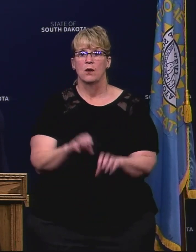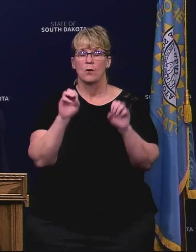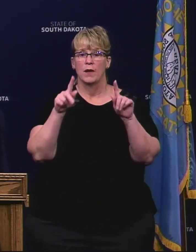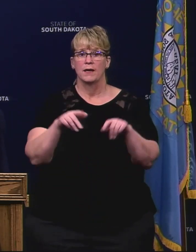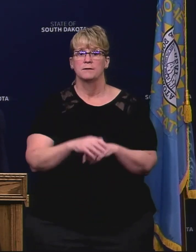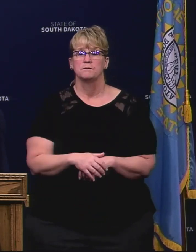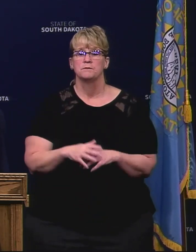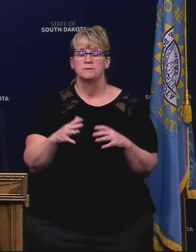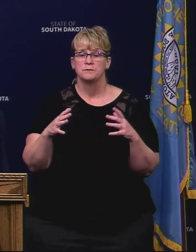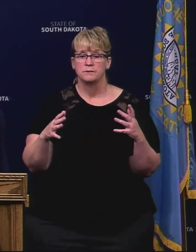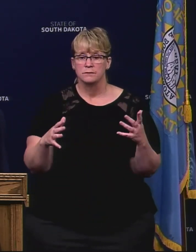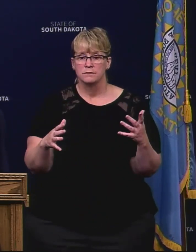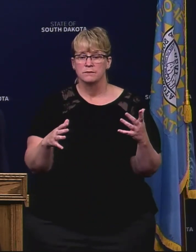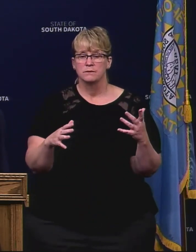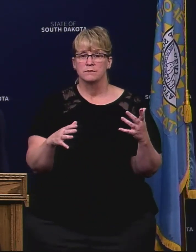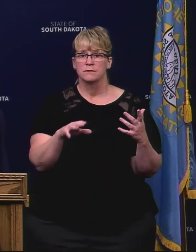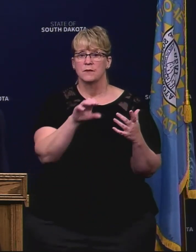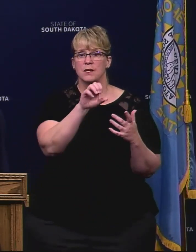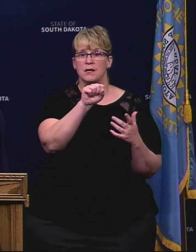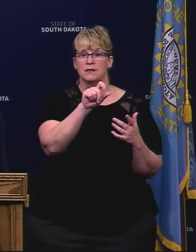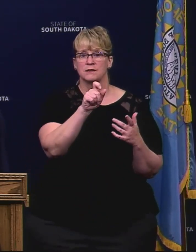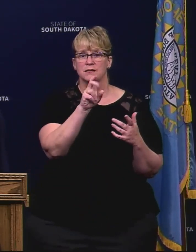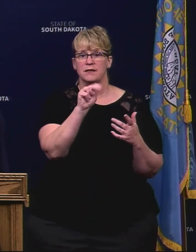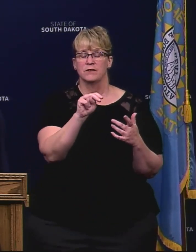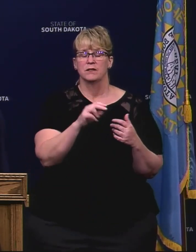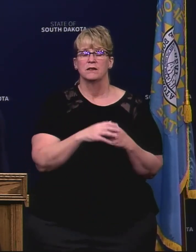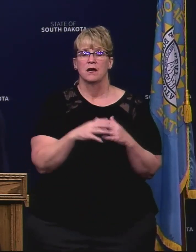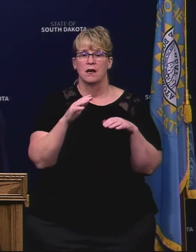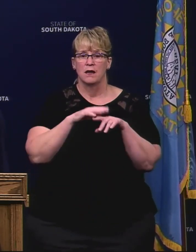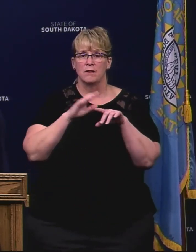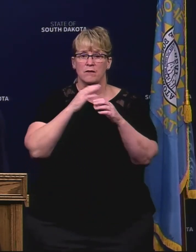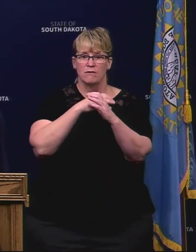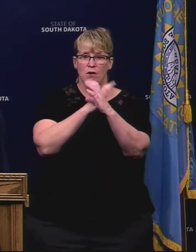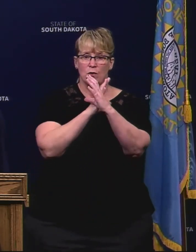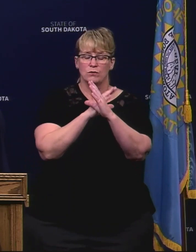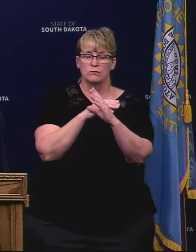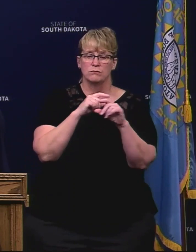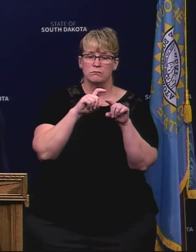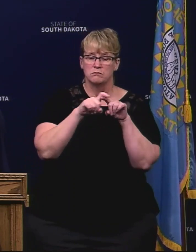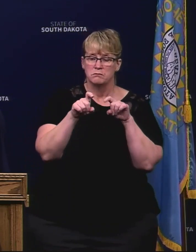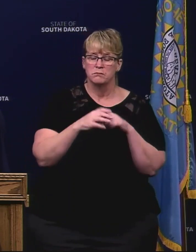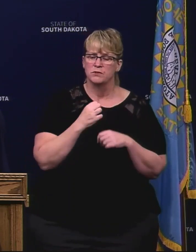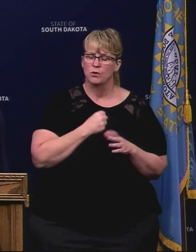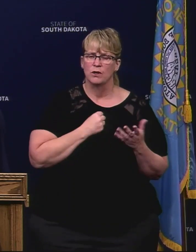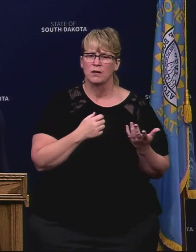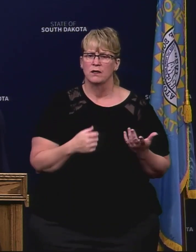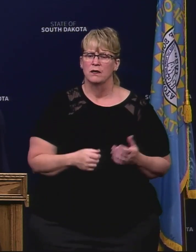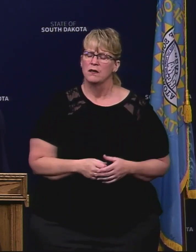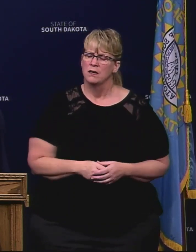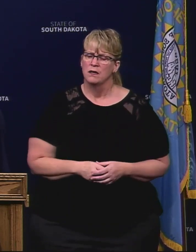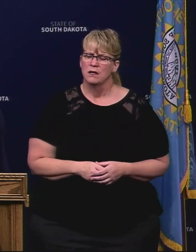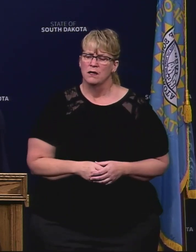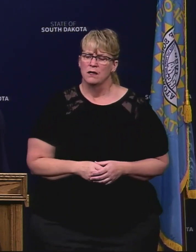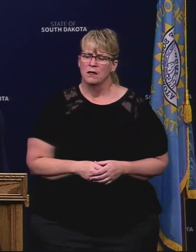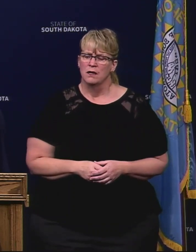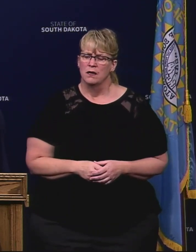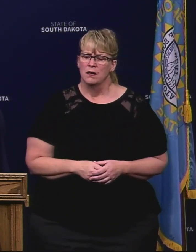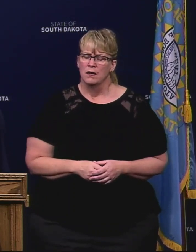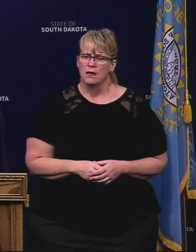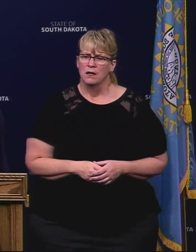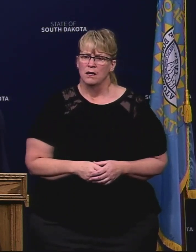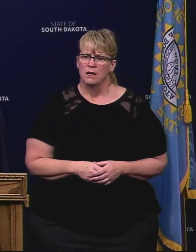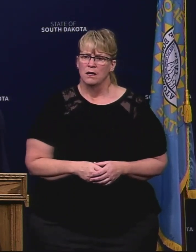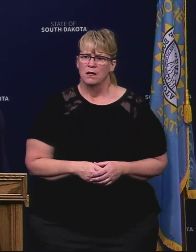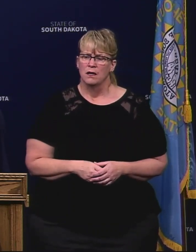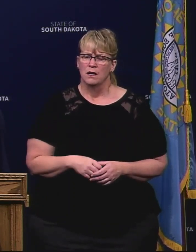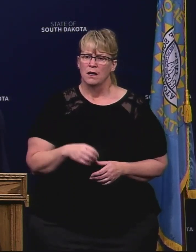Okay. This is Stephen Groves from the AP. Go ahead, Stephen. Sorry. I understood that the Vice President had a